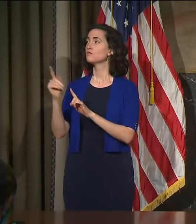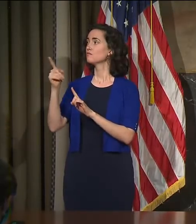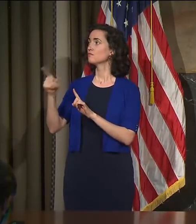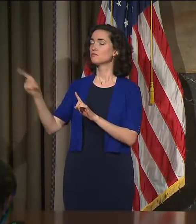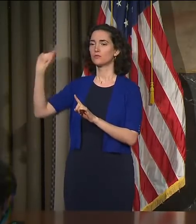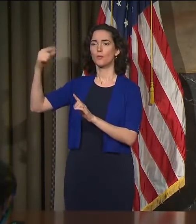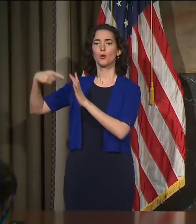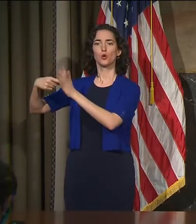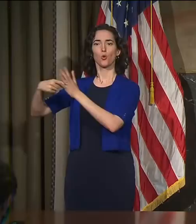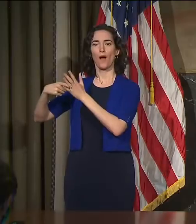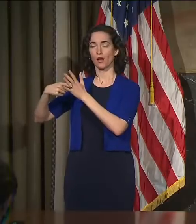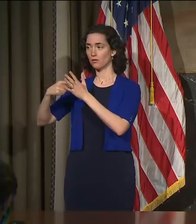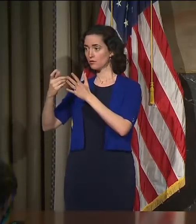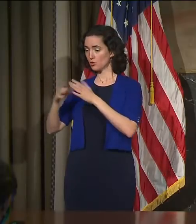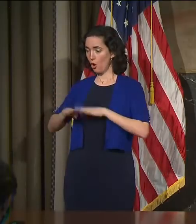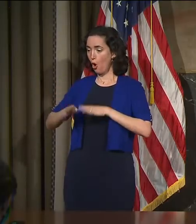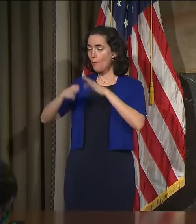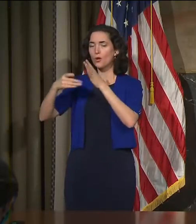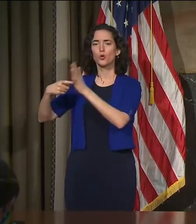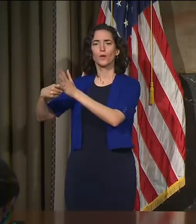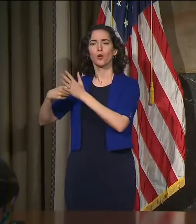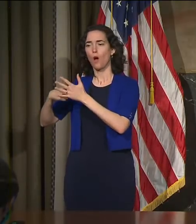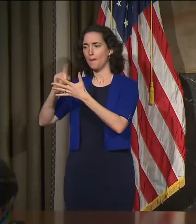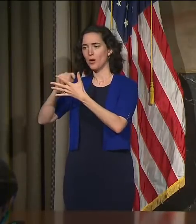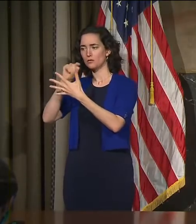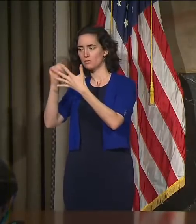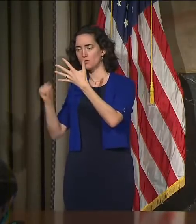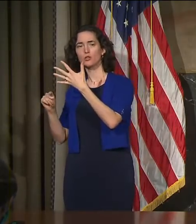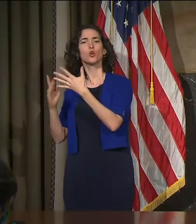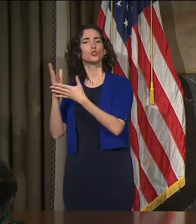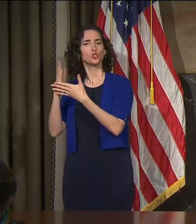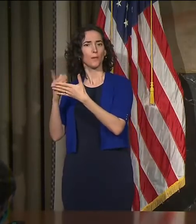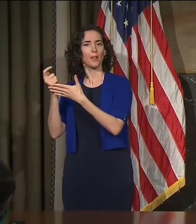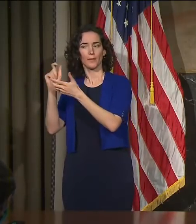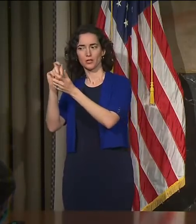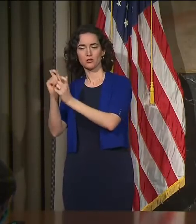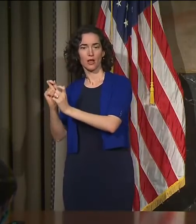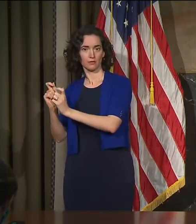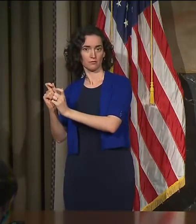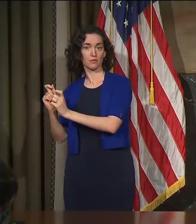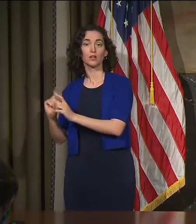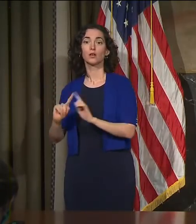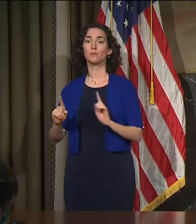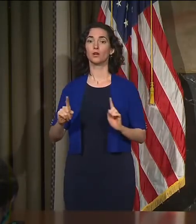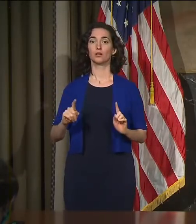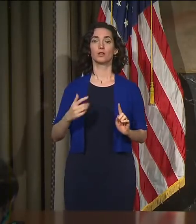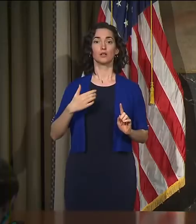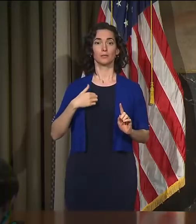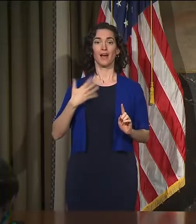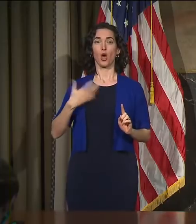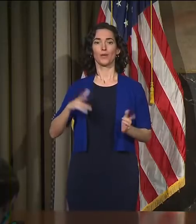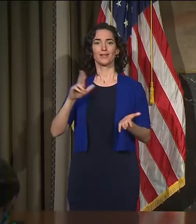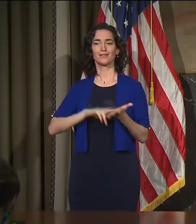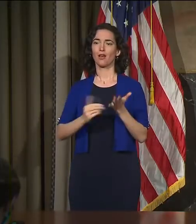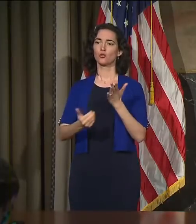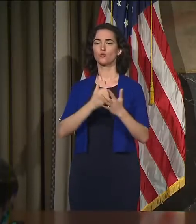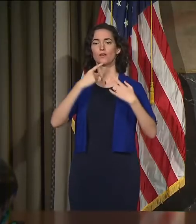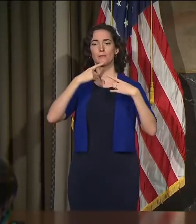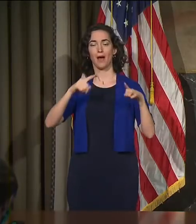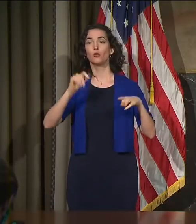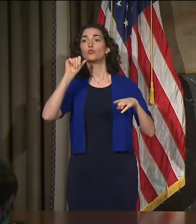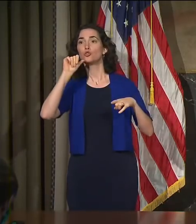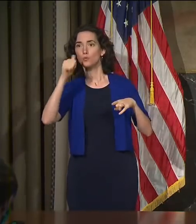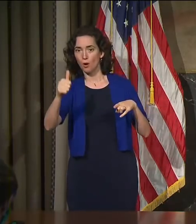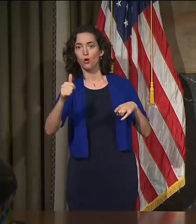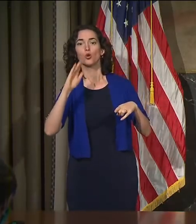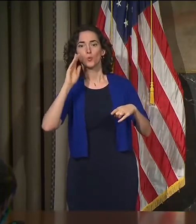make that point. But the new proclamation that I have already signed that will go into effect tomorrow will